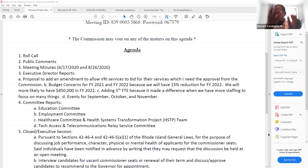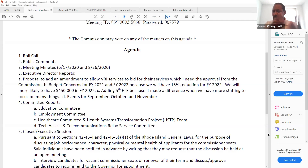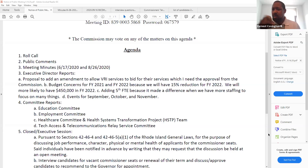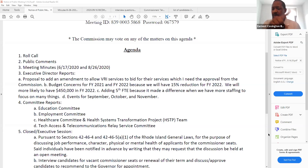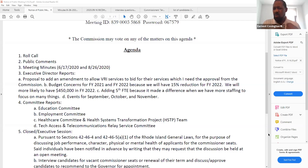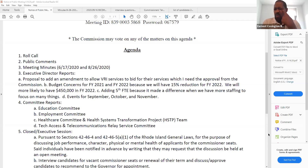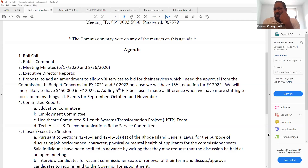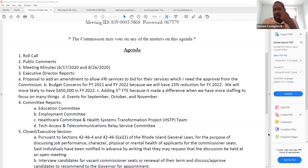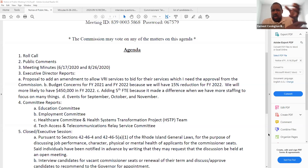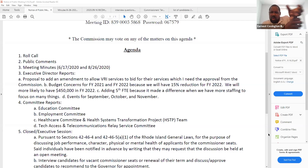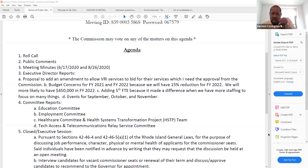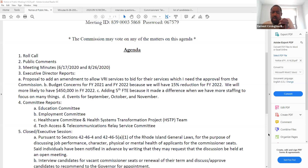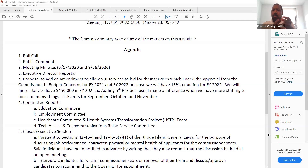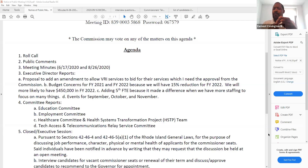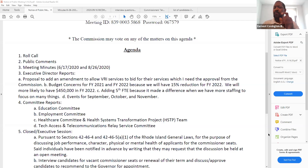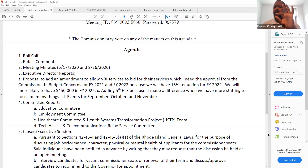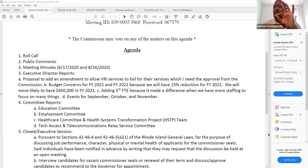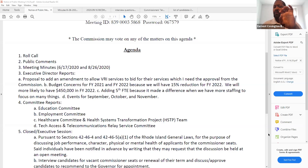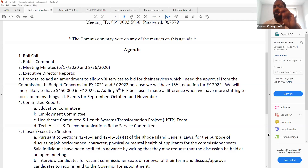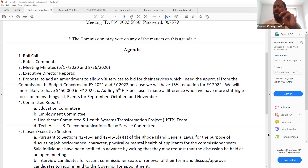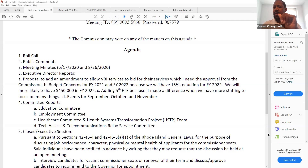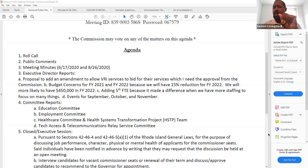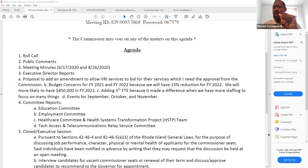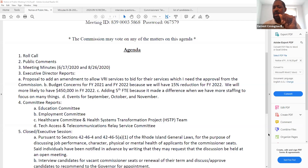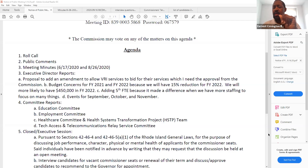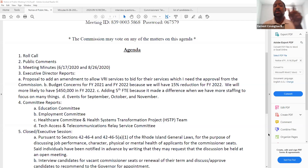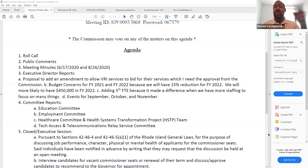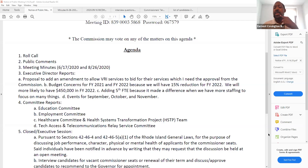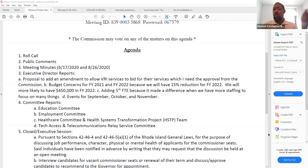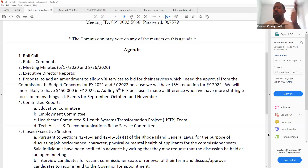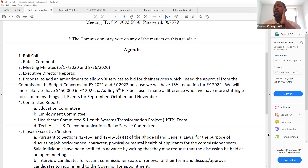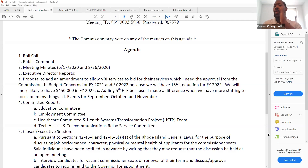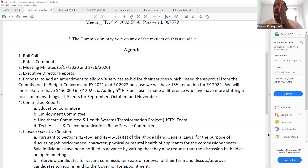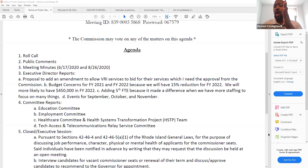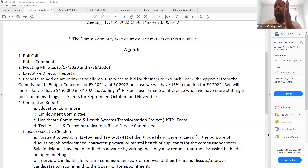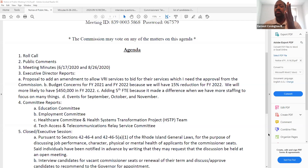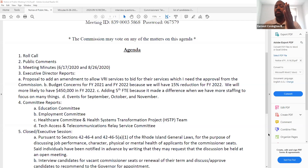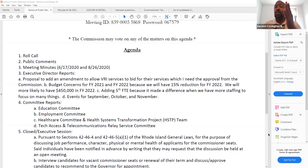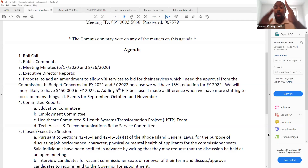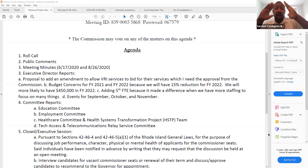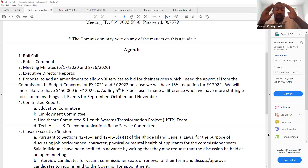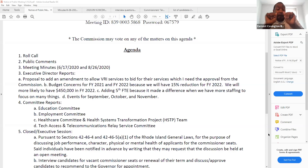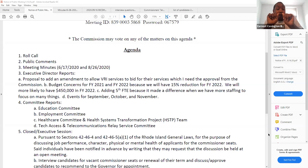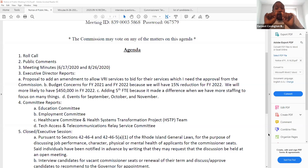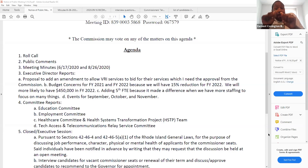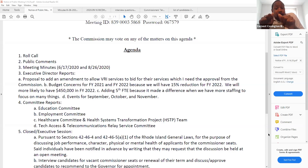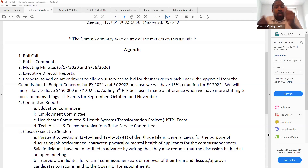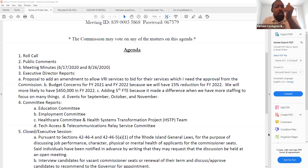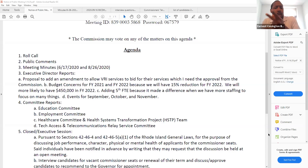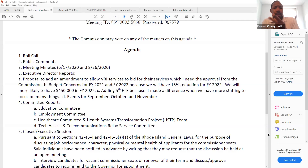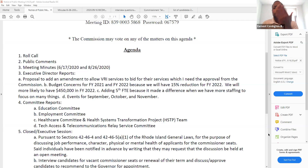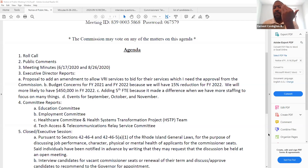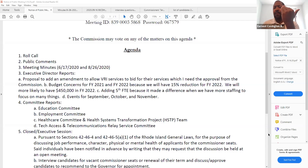reduction. It's going to be a difficult time. So I want all of you to know that I just got something from FEMA, and they said